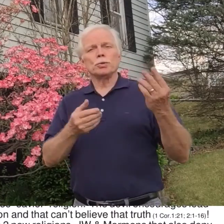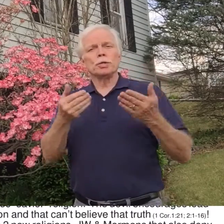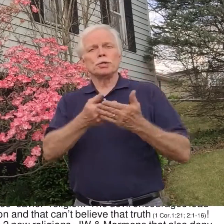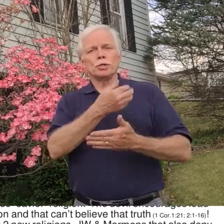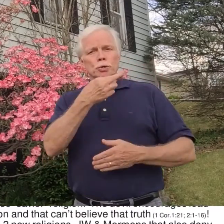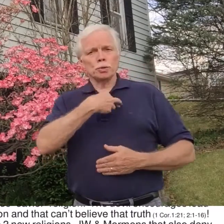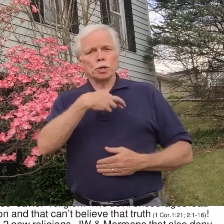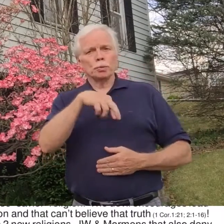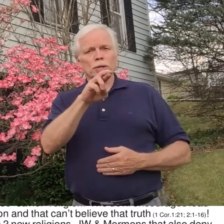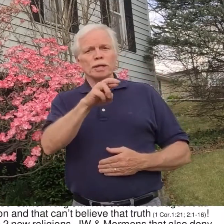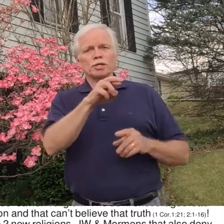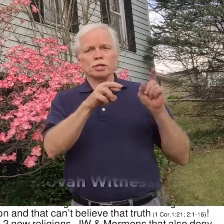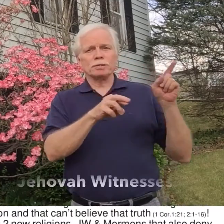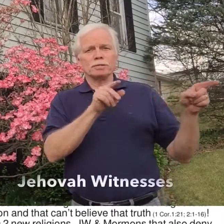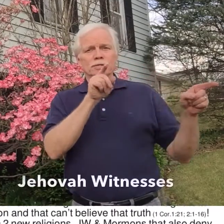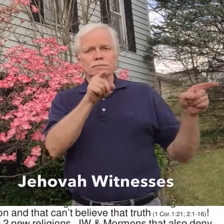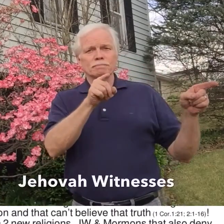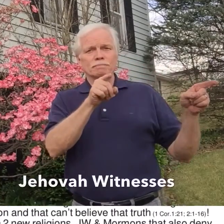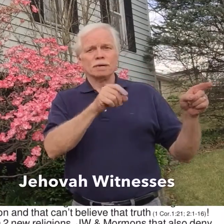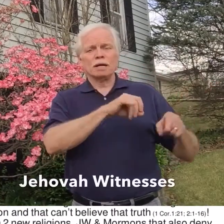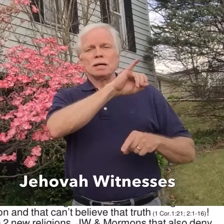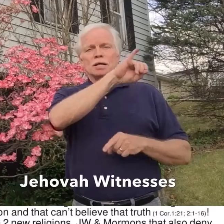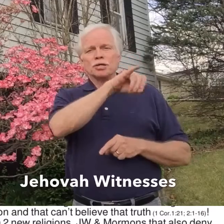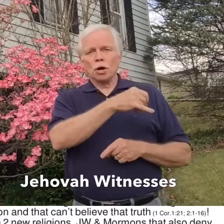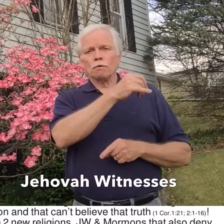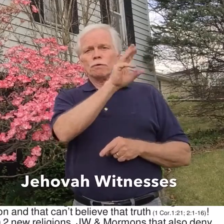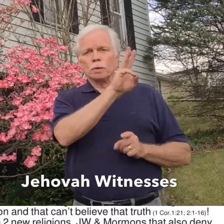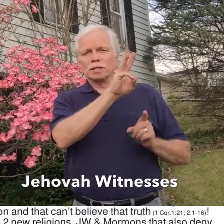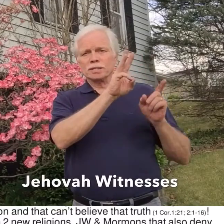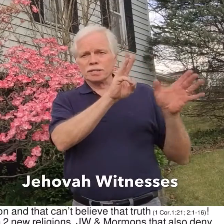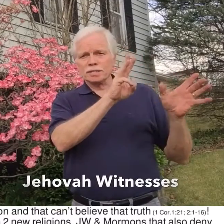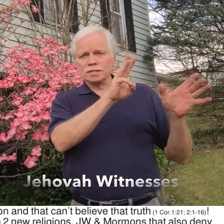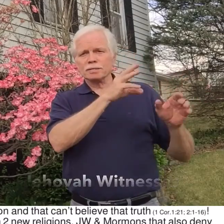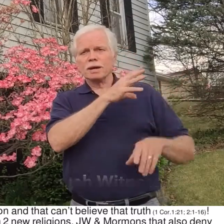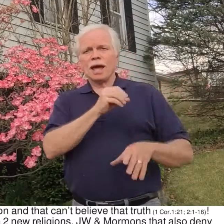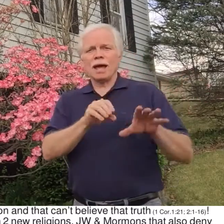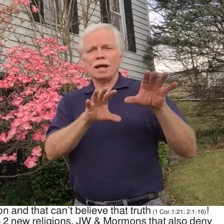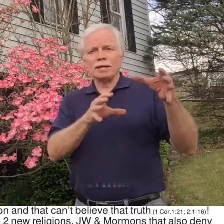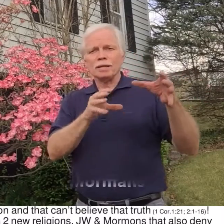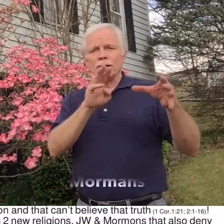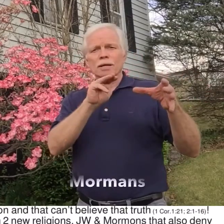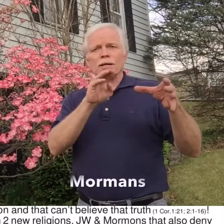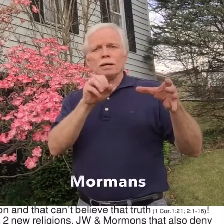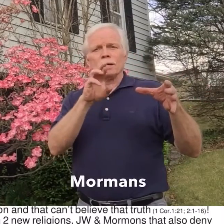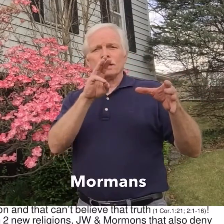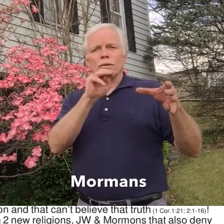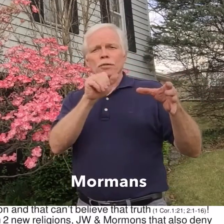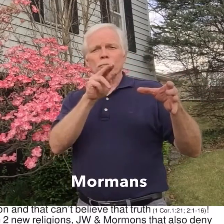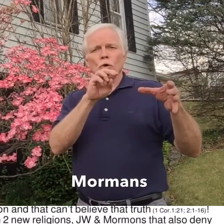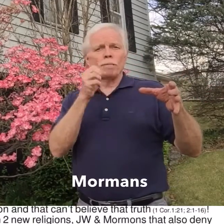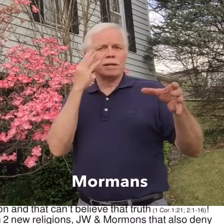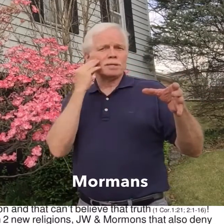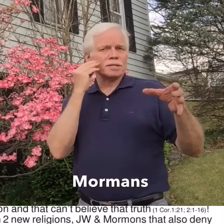new religions, Jehovah Witnesses and the Mormons